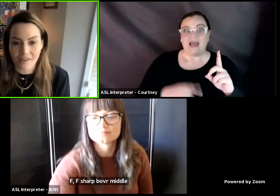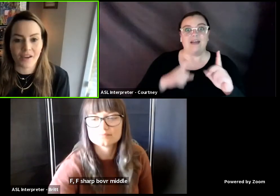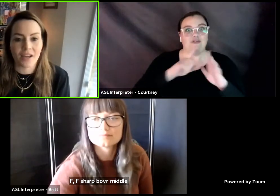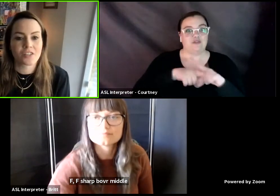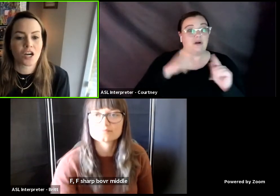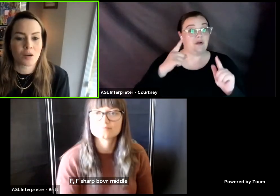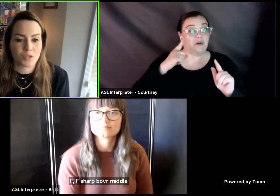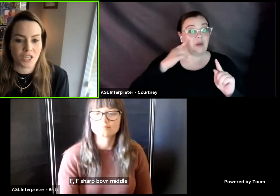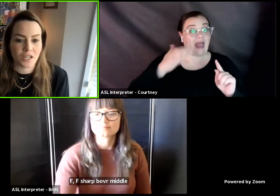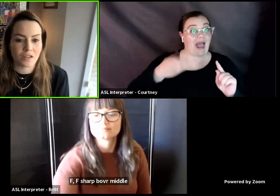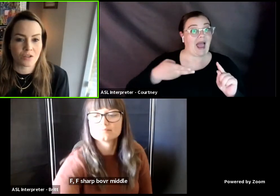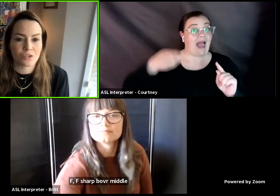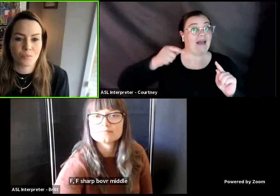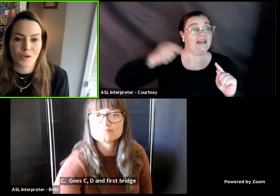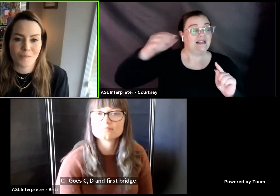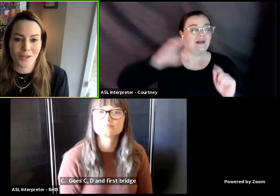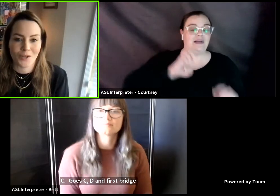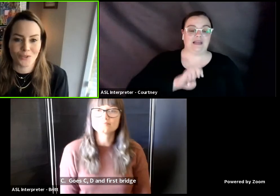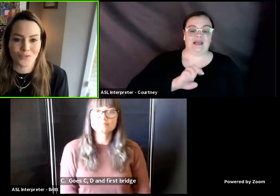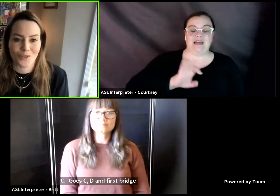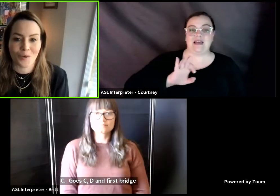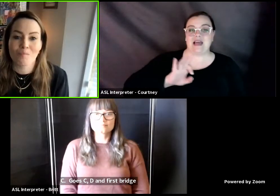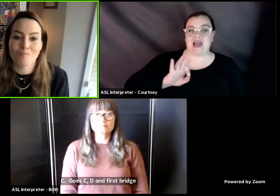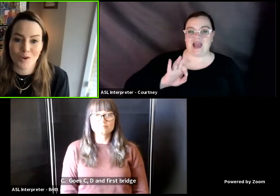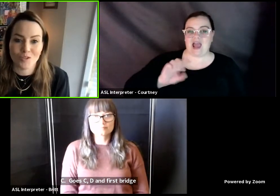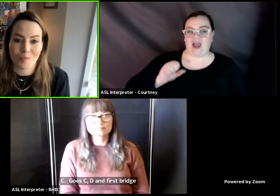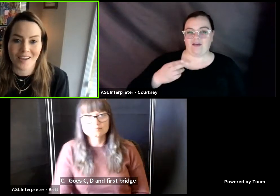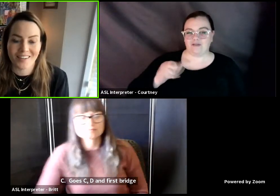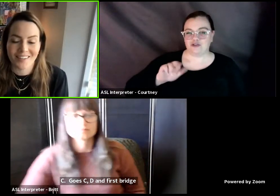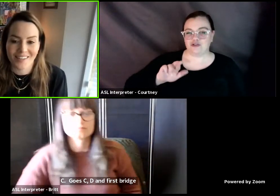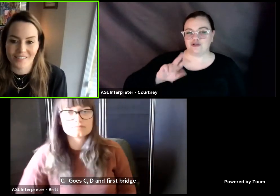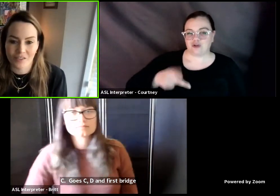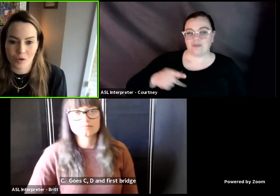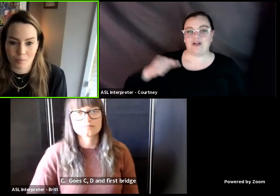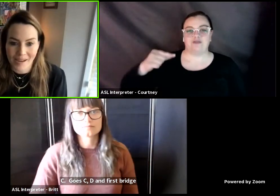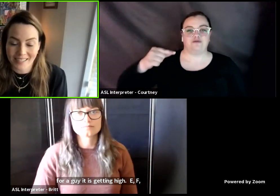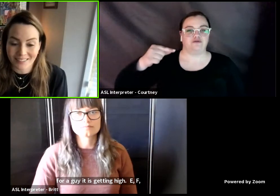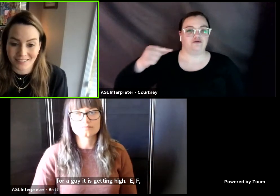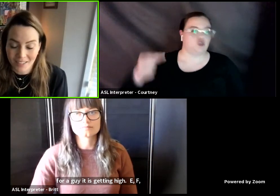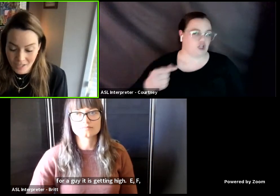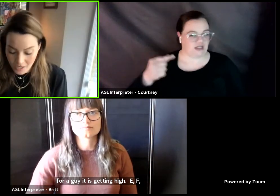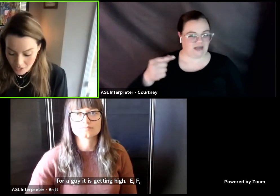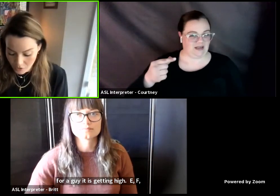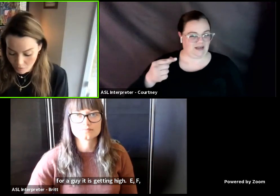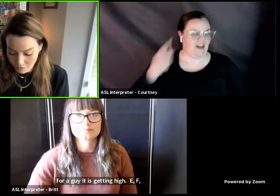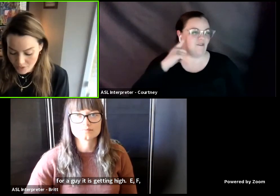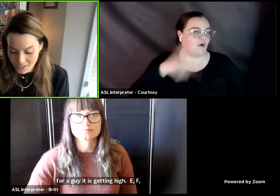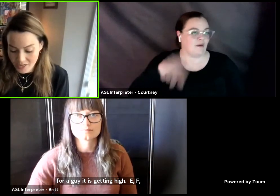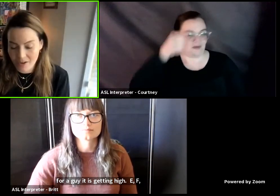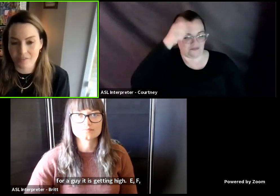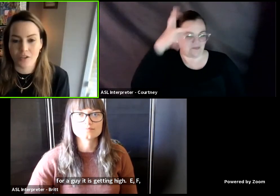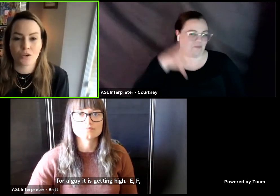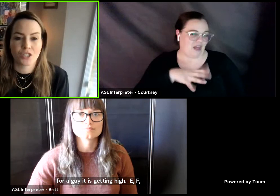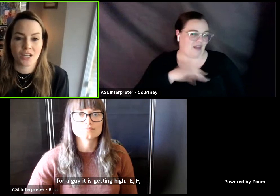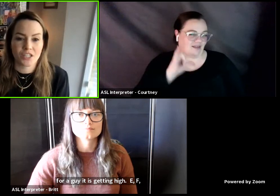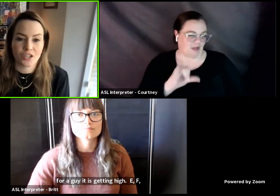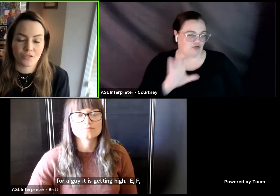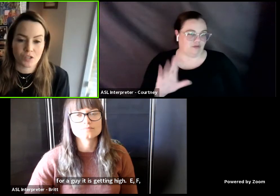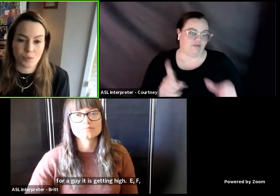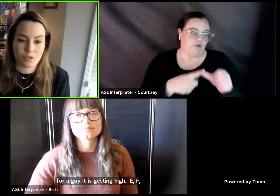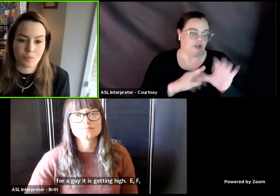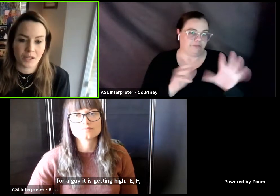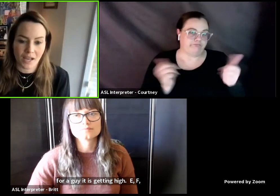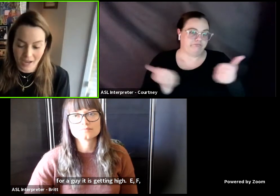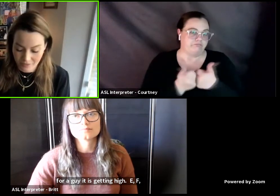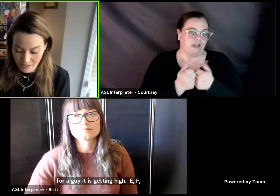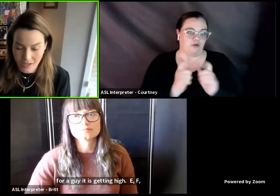E, F, F sharp, G. Those are the boogeyman notes for most men. And if you are bass, your first area of negotiation, your